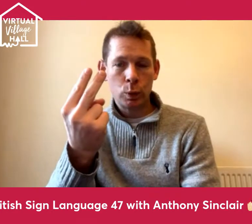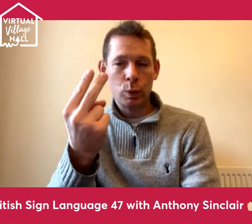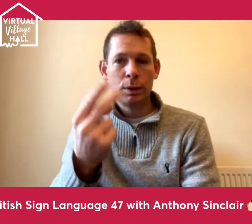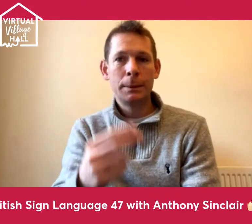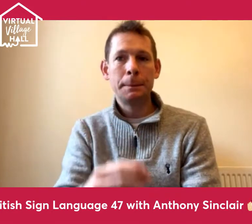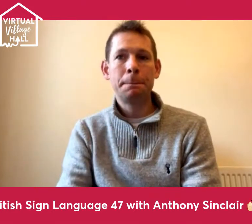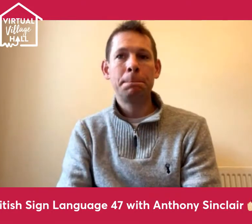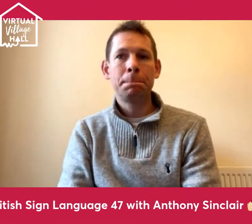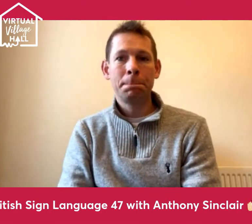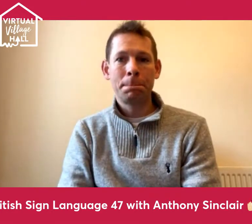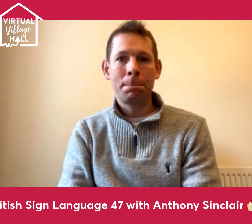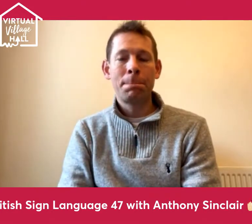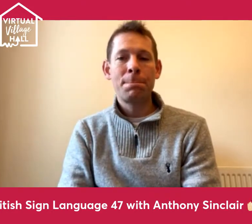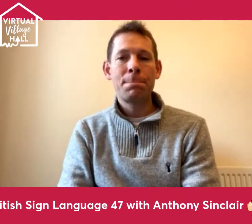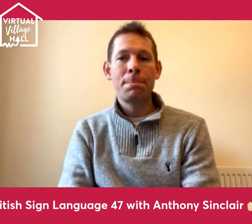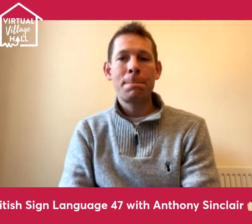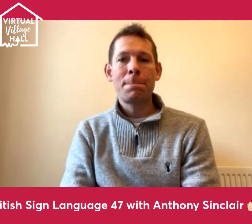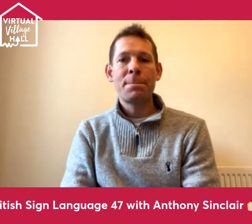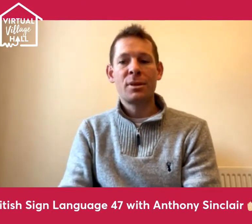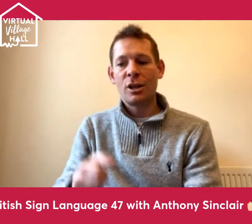Here comes number two.